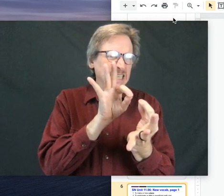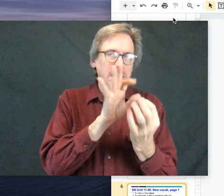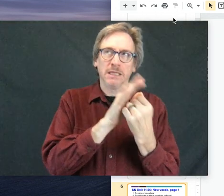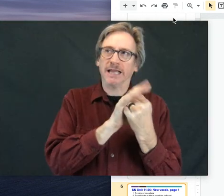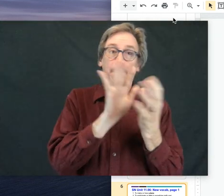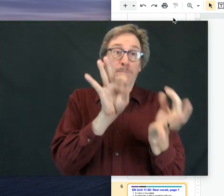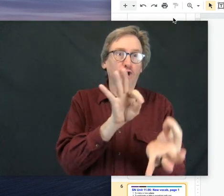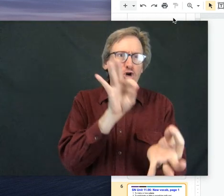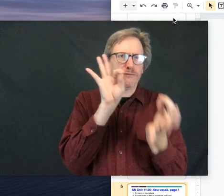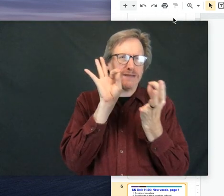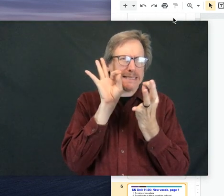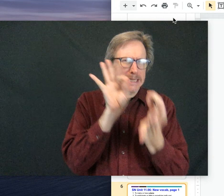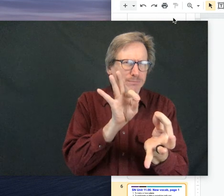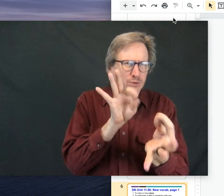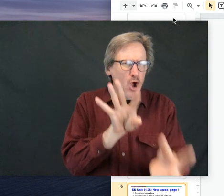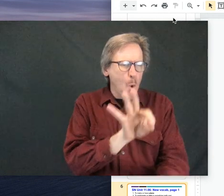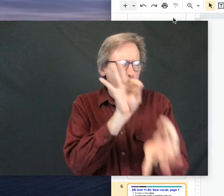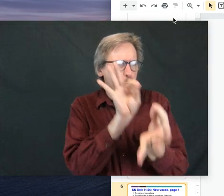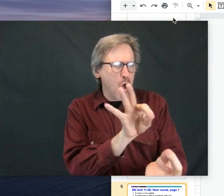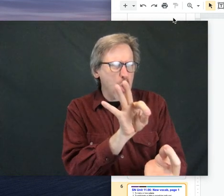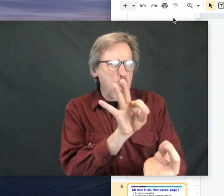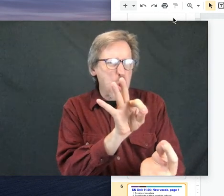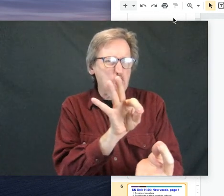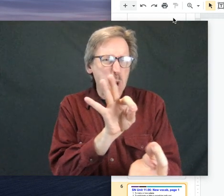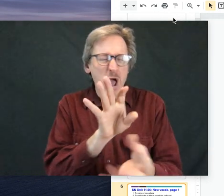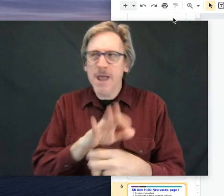exact. Like perfectly.